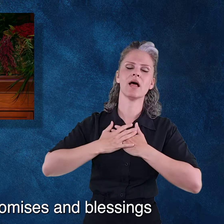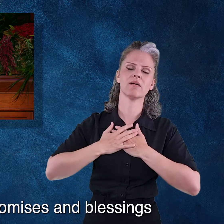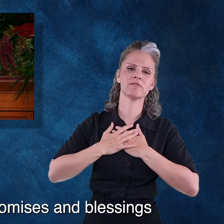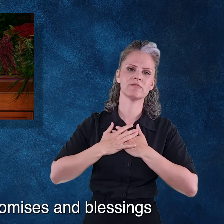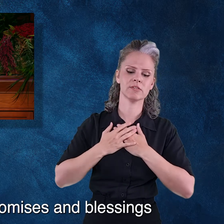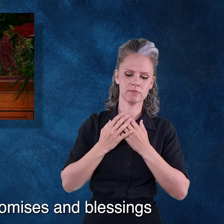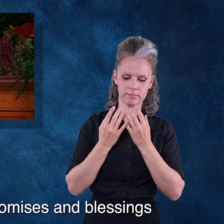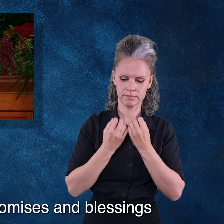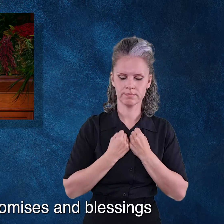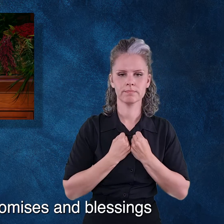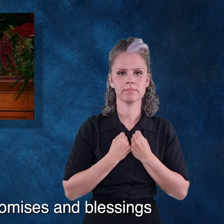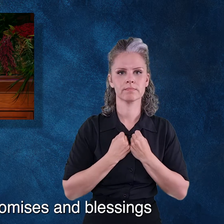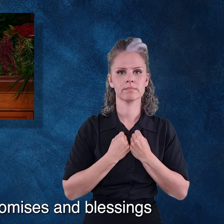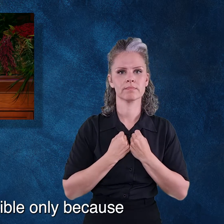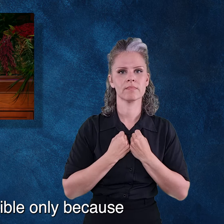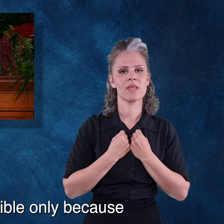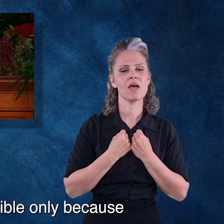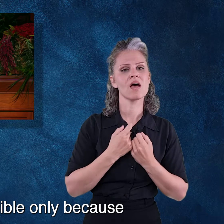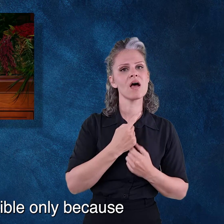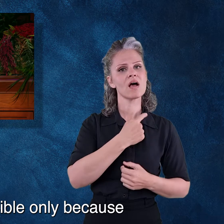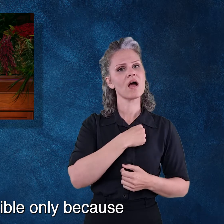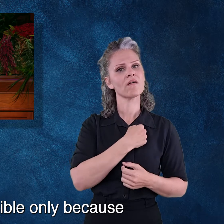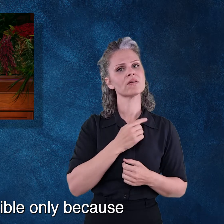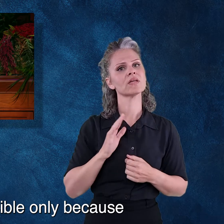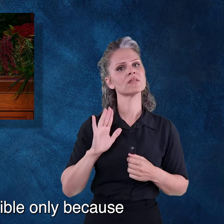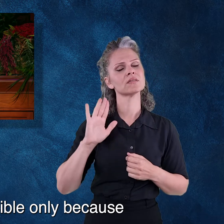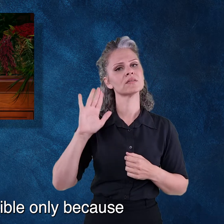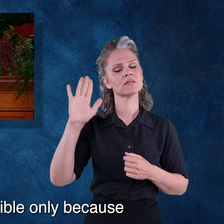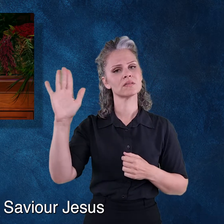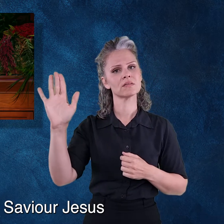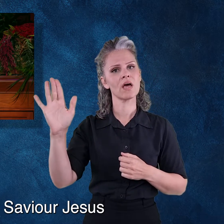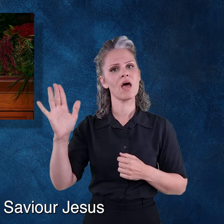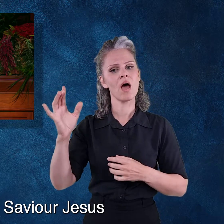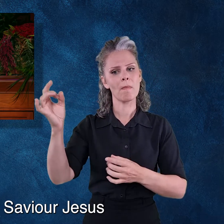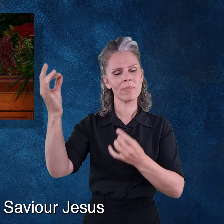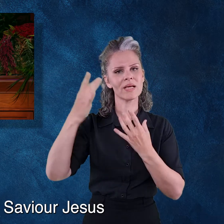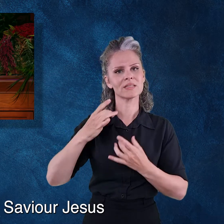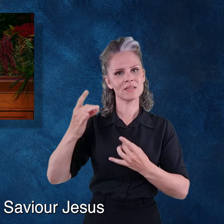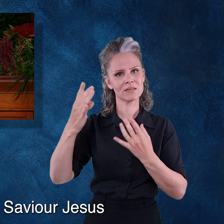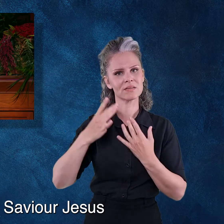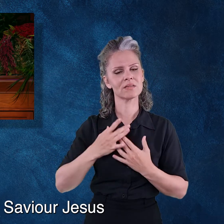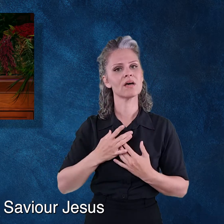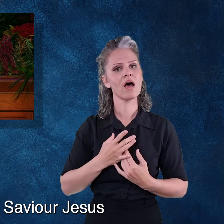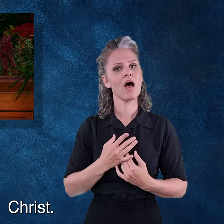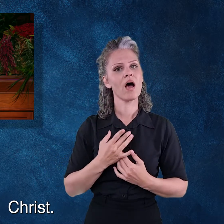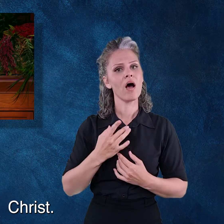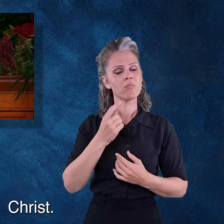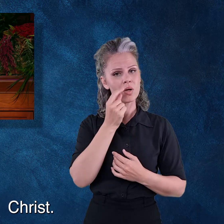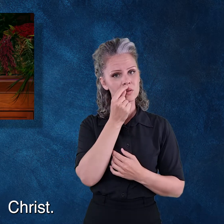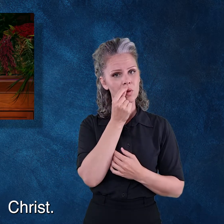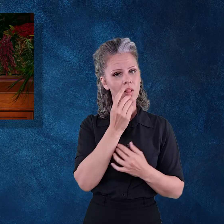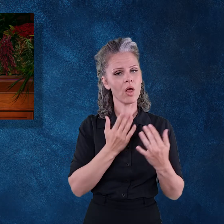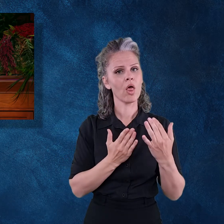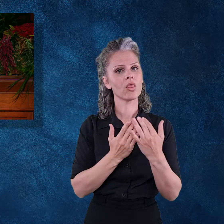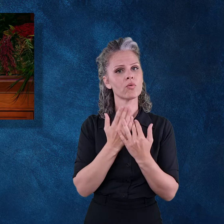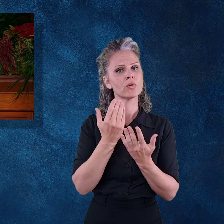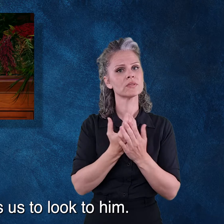Covenant promises and blessings are possible only because of our Savior, Jesus Christ.